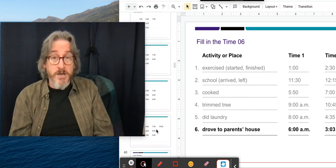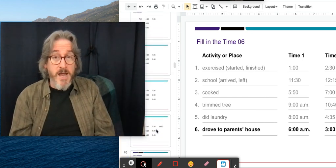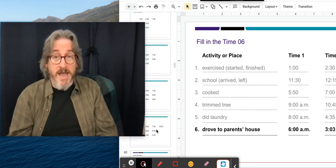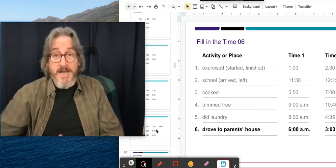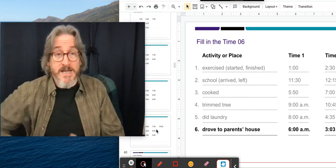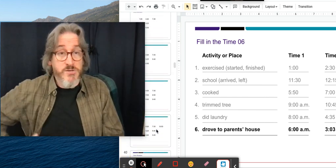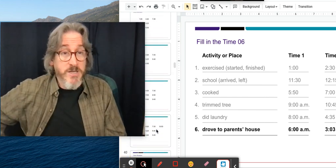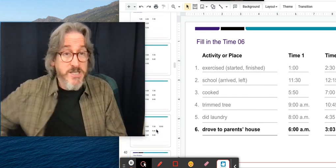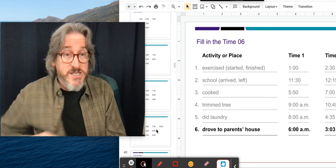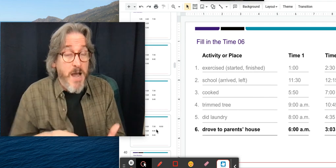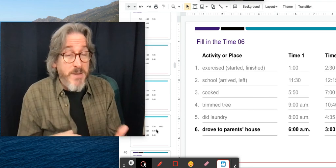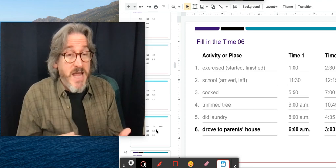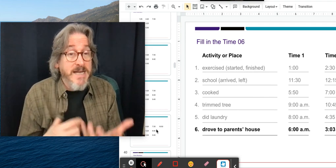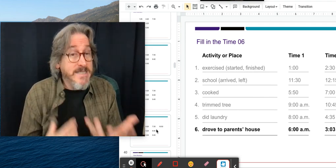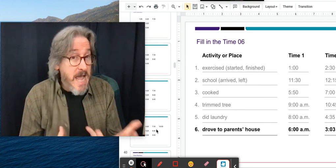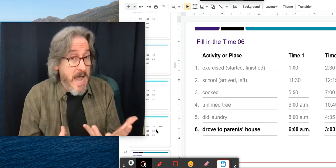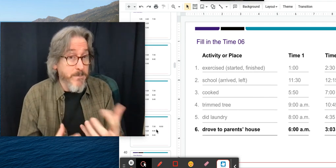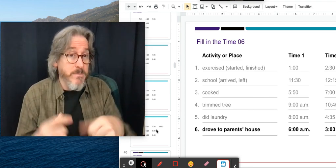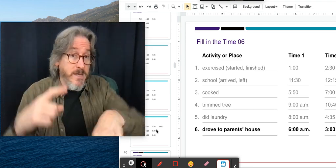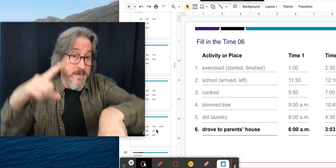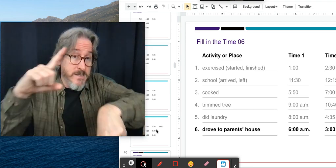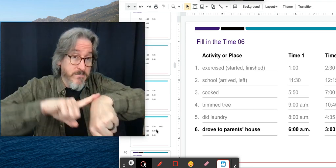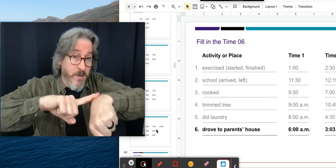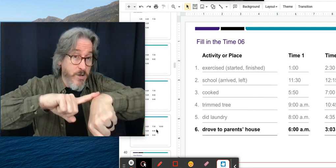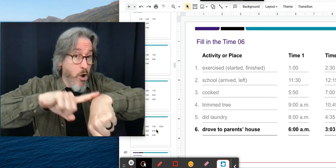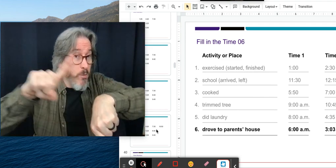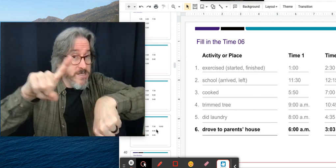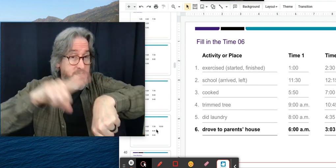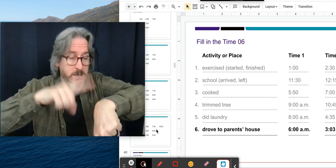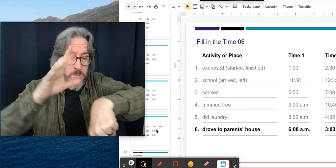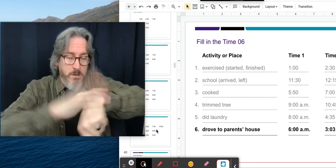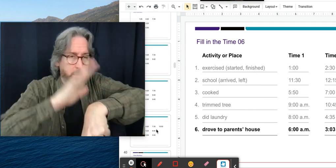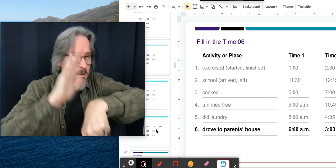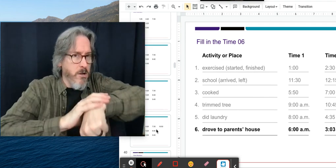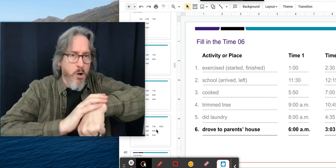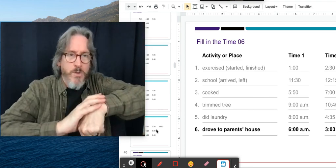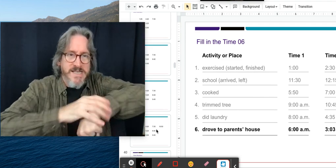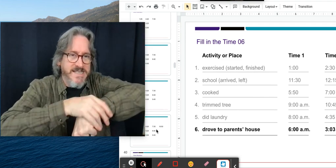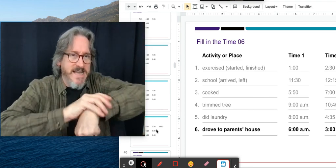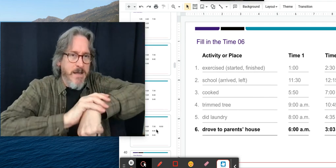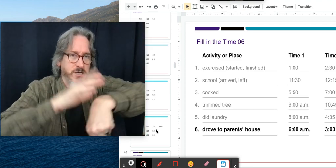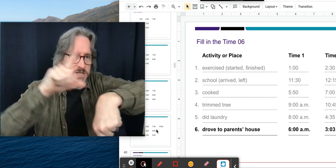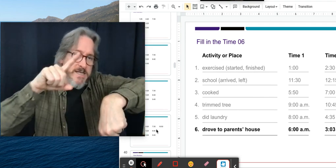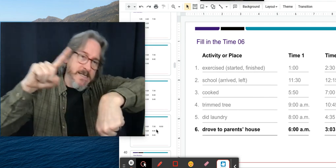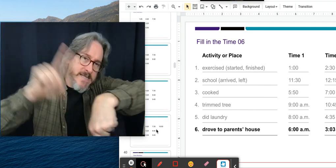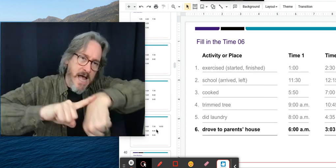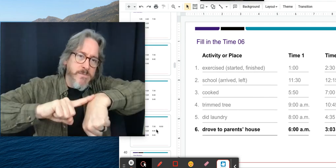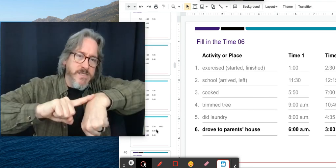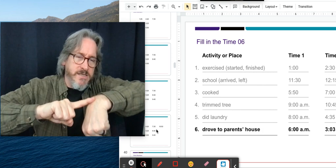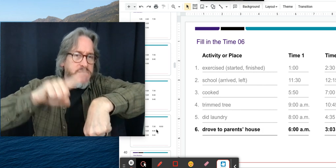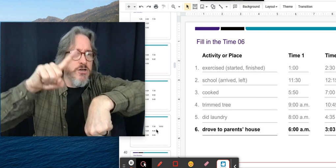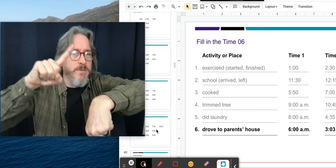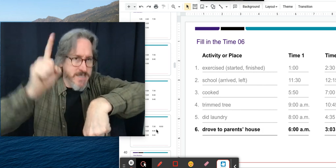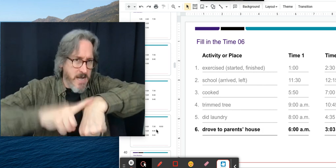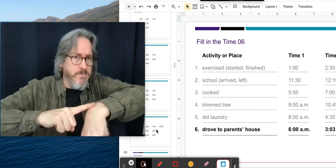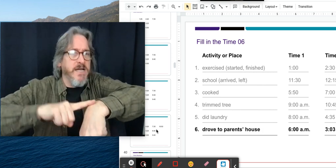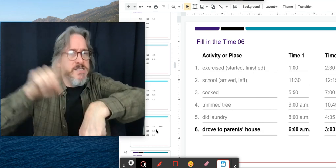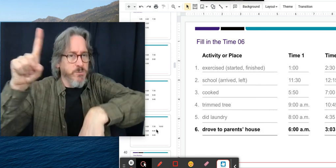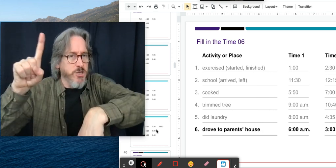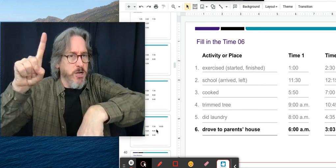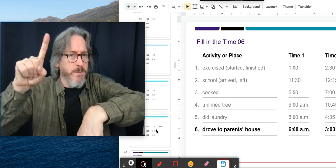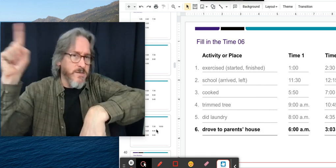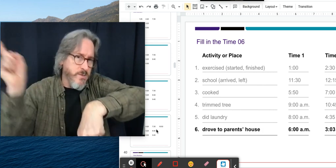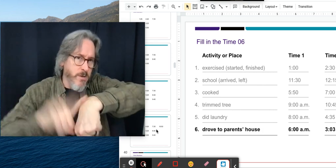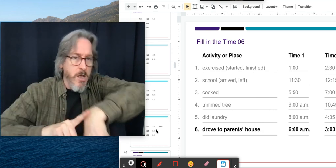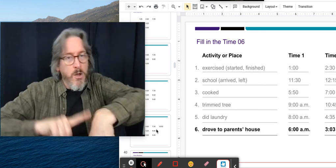was a short one, and it's really just applying time. And we always always establish that it's a times. These are going to be time signs